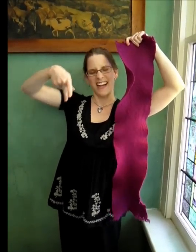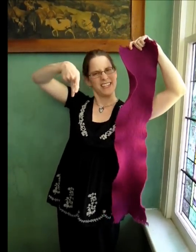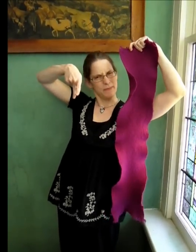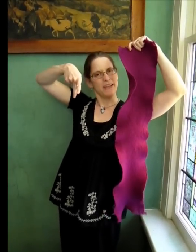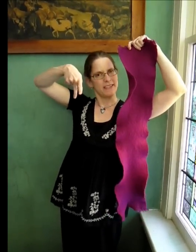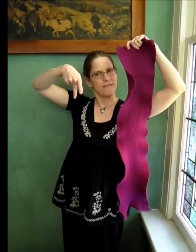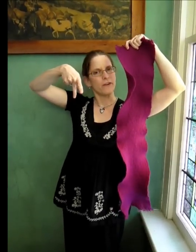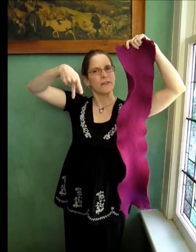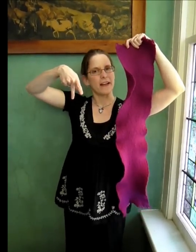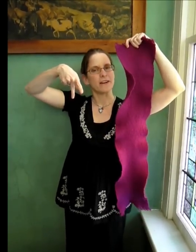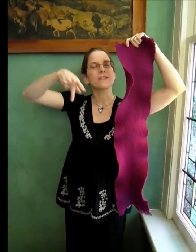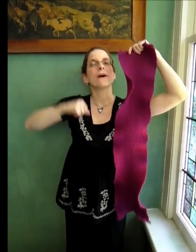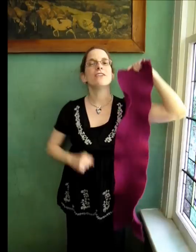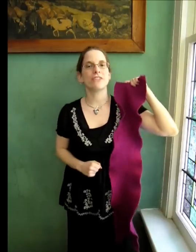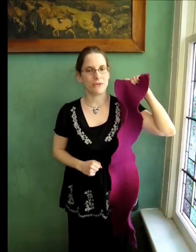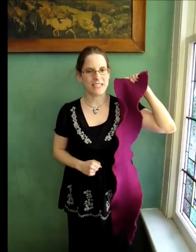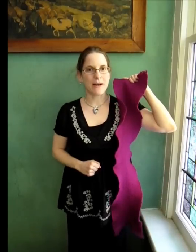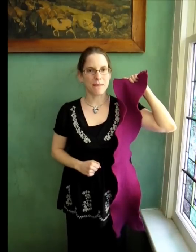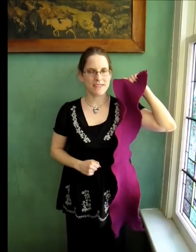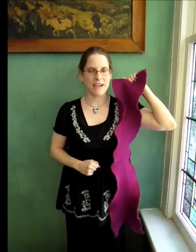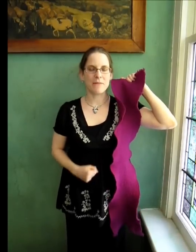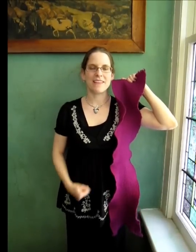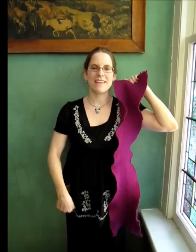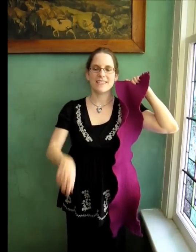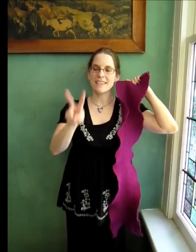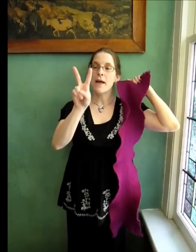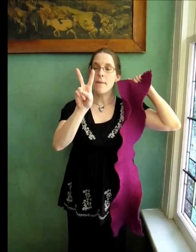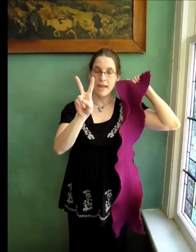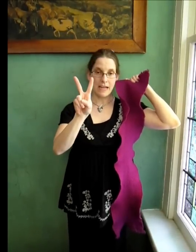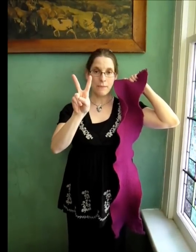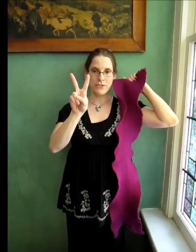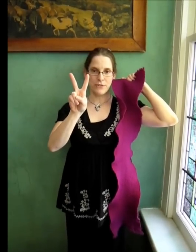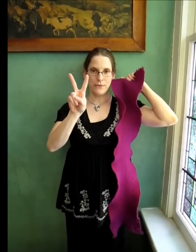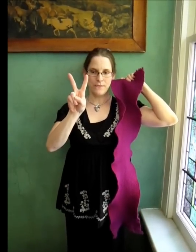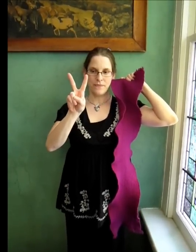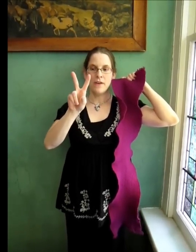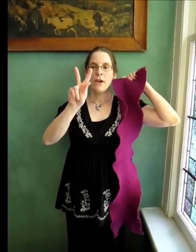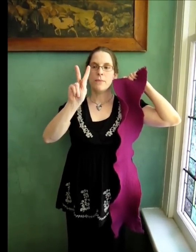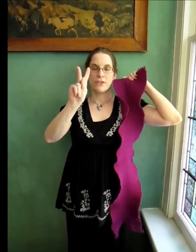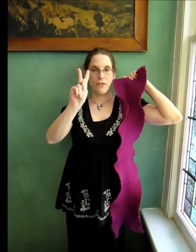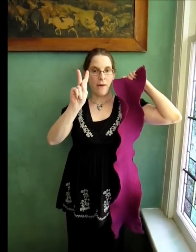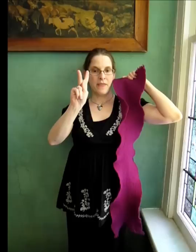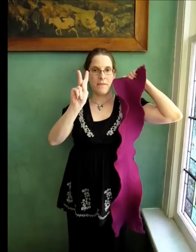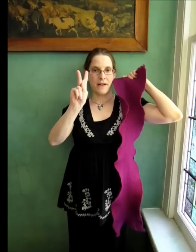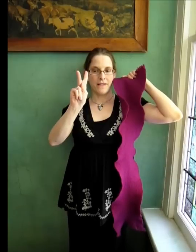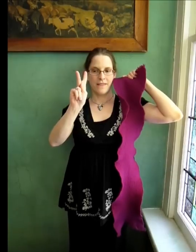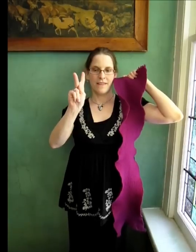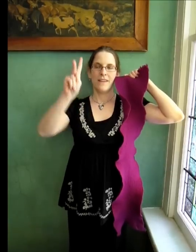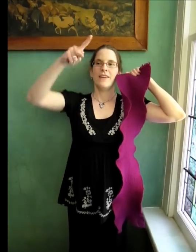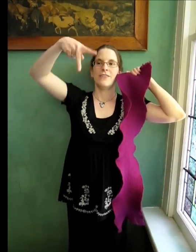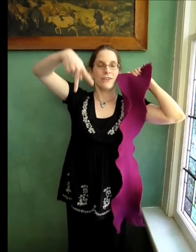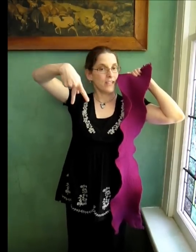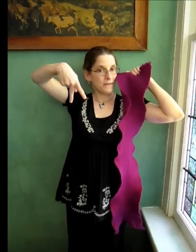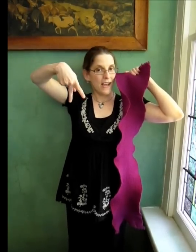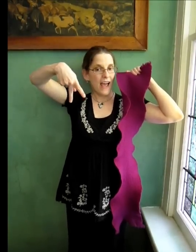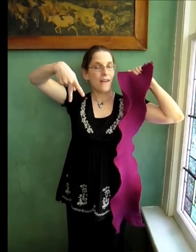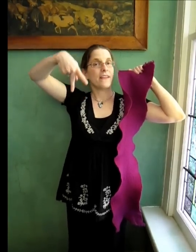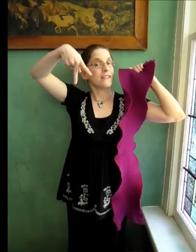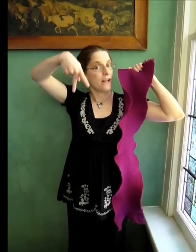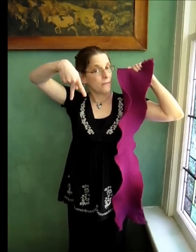because P has a difficult letter. So I usually do it step by step like this. Make a number 2, put your thumb in the middle, turn it upside down, that's a letter P